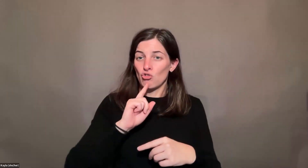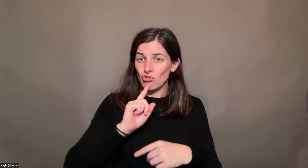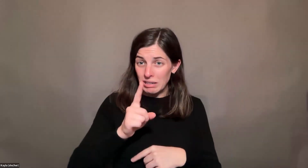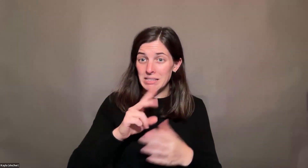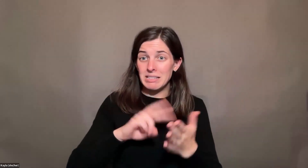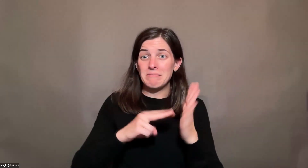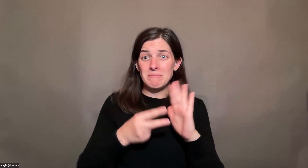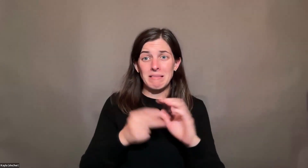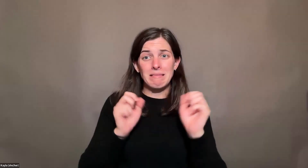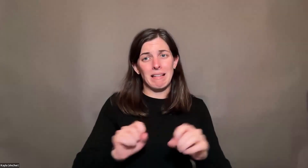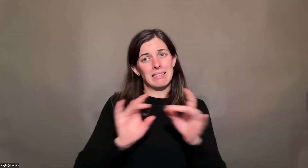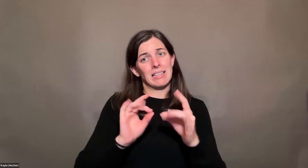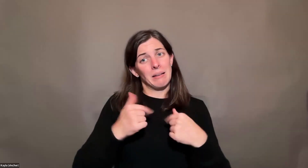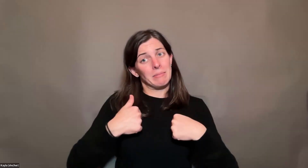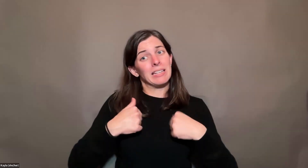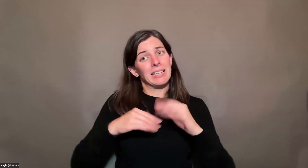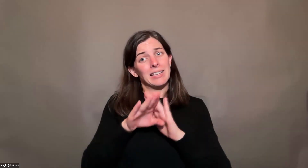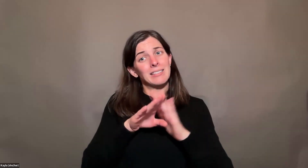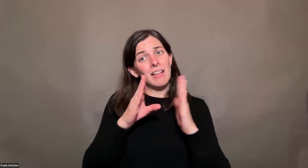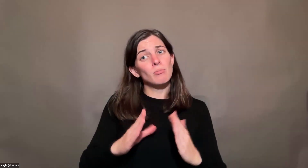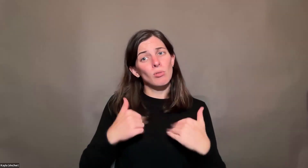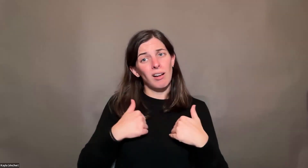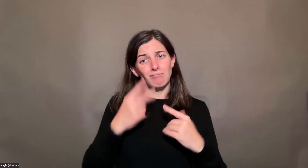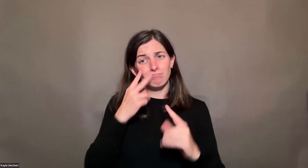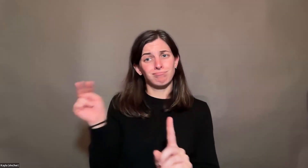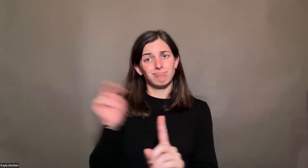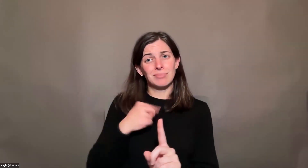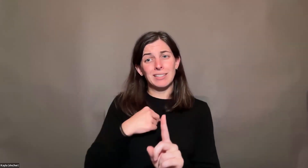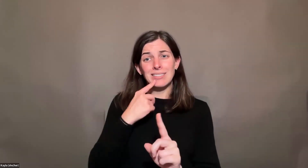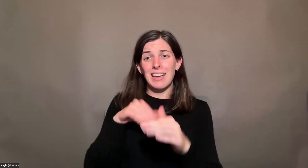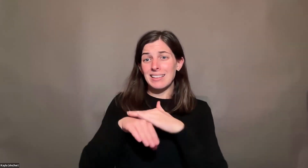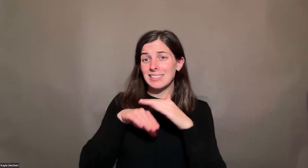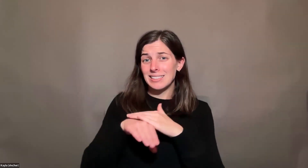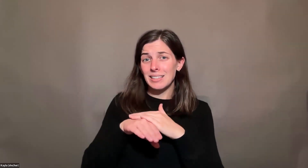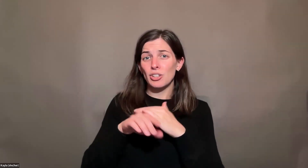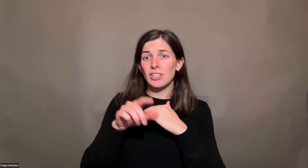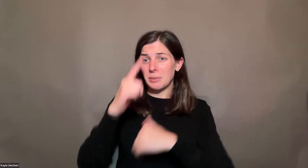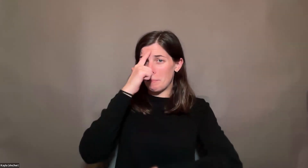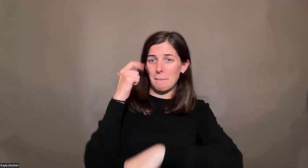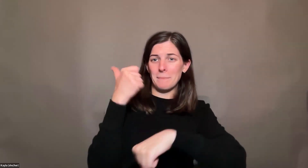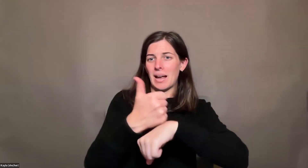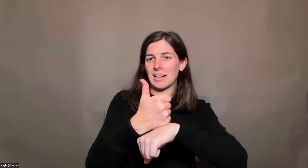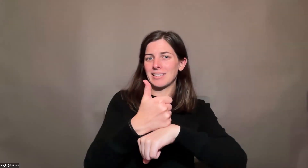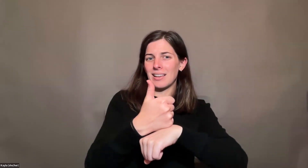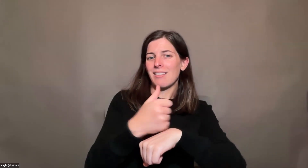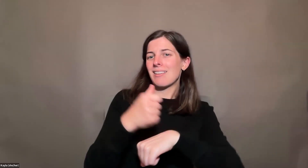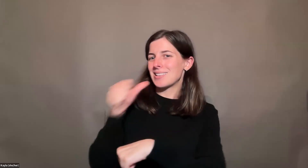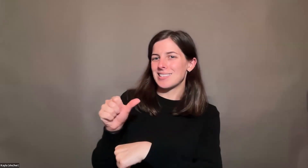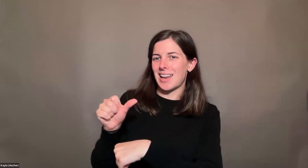the developer perspective, I can say it's all accessibility is something like mindset. It's not about the task. So when you are